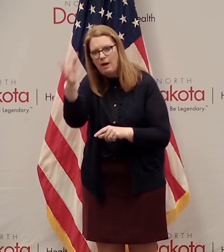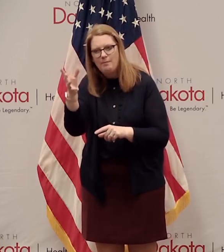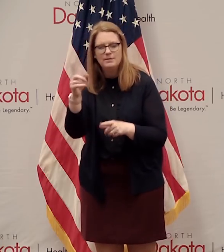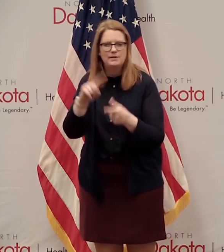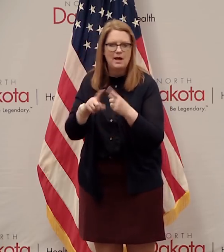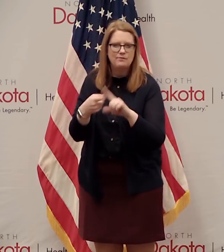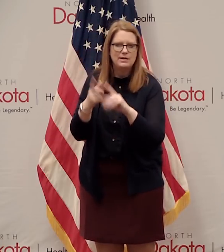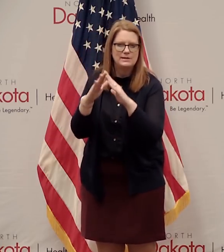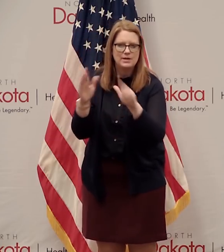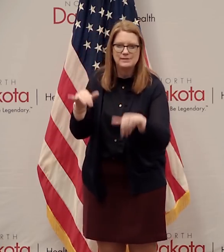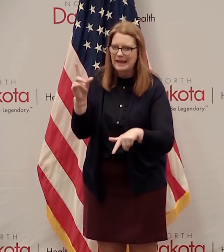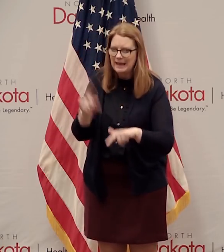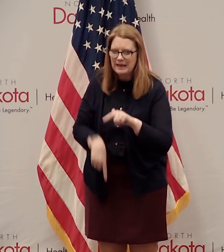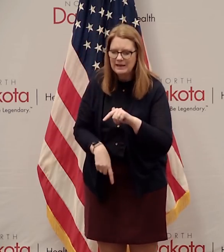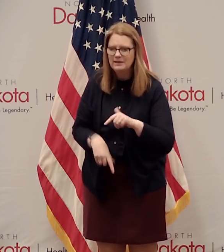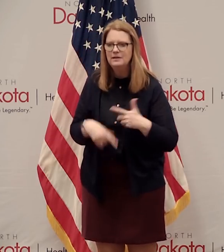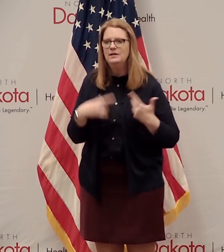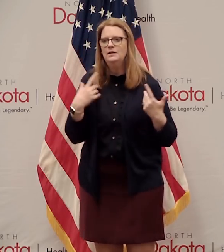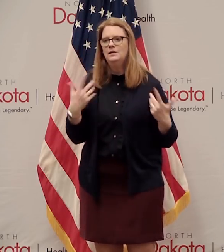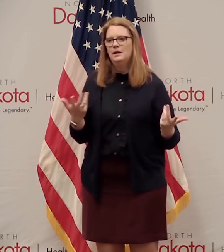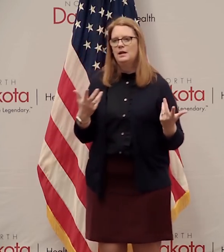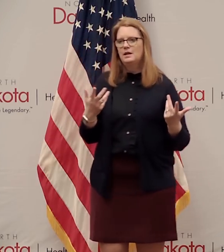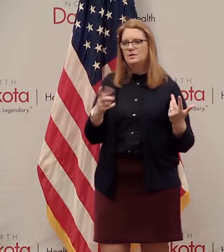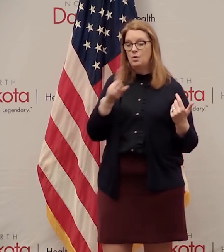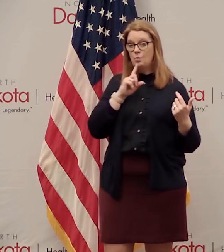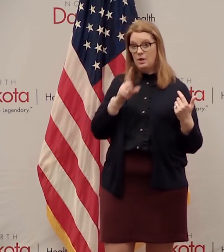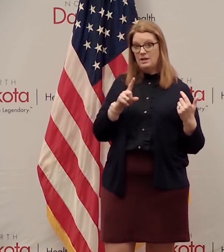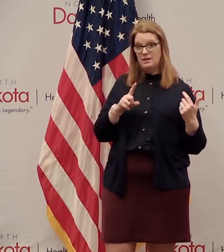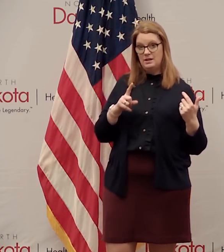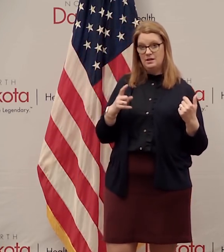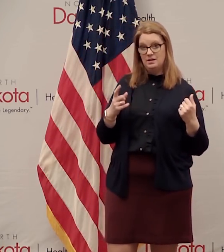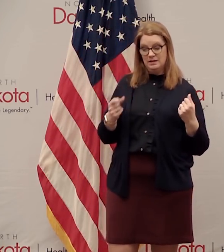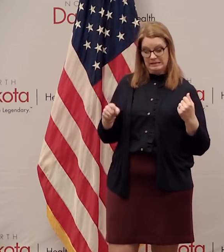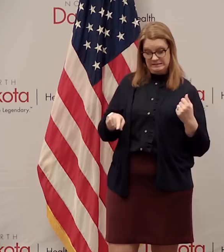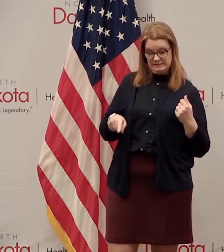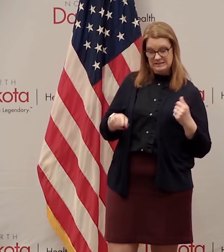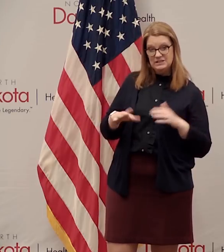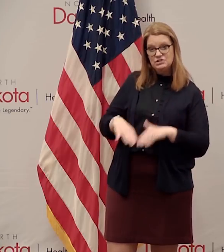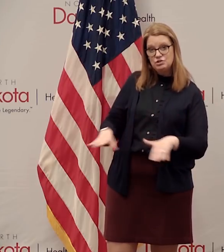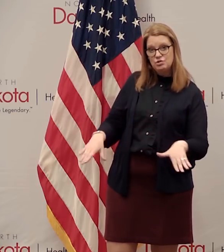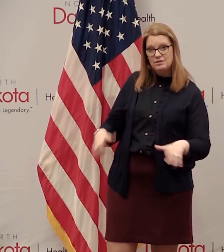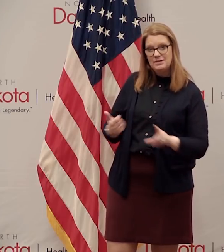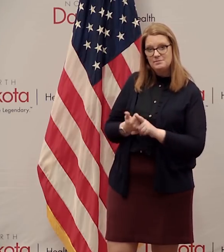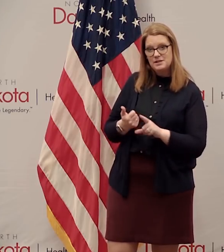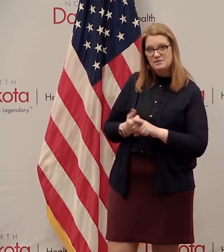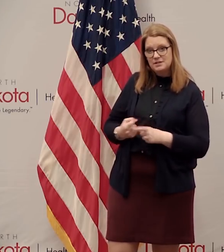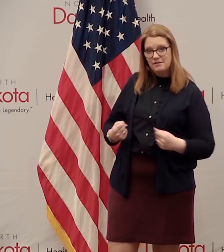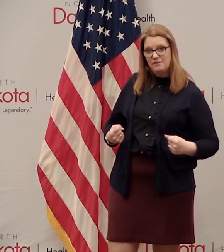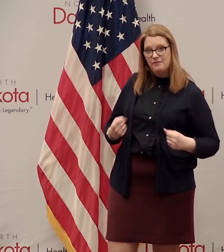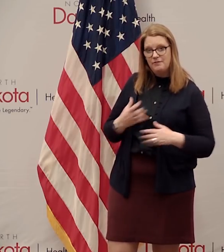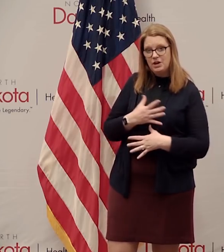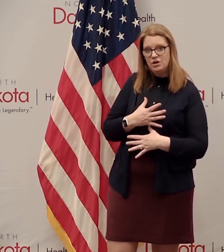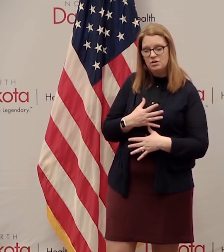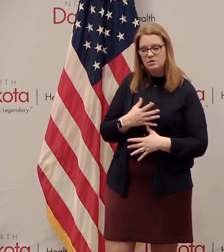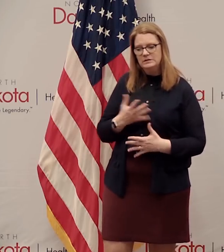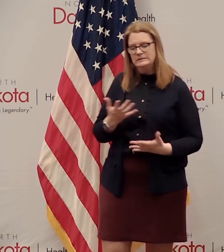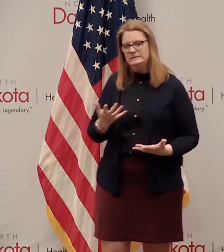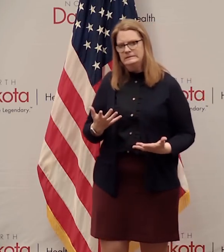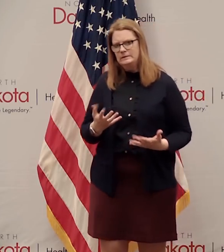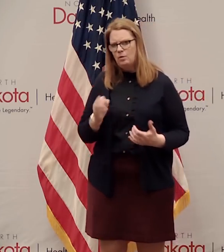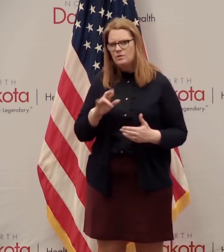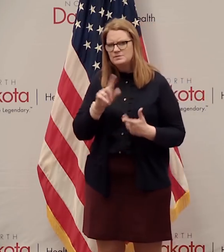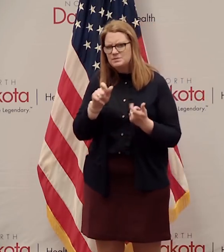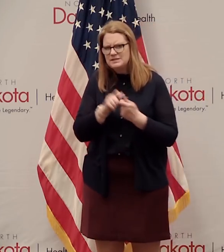friends. But specifically, one of the fears that we know that children have is the anxiety over the unknown, or specifically